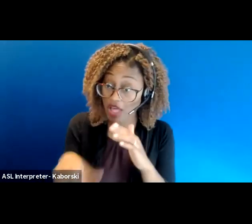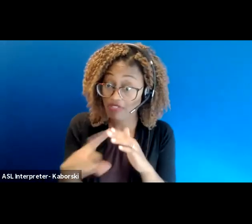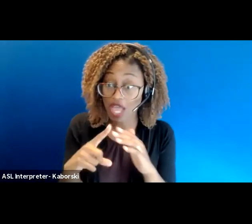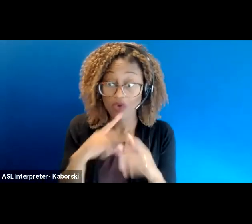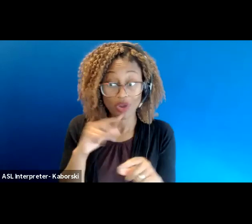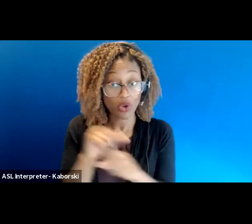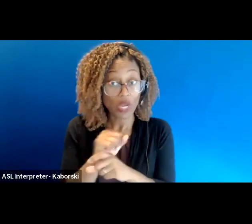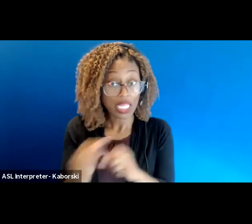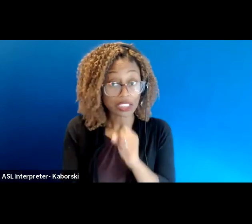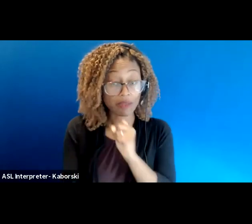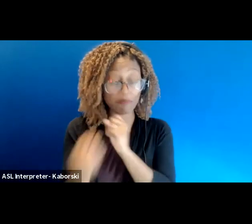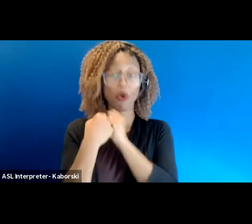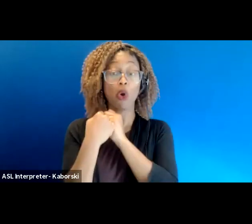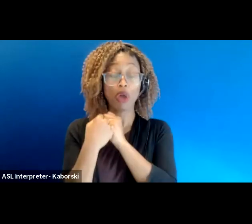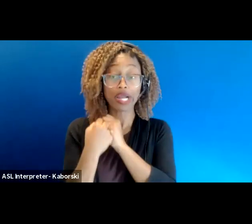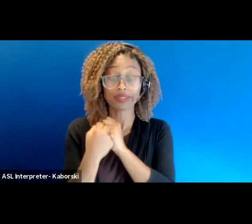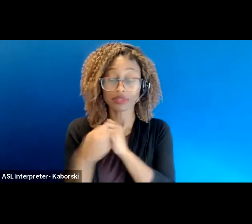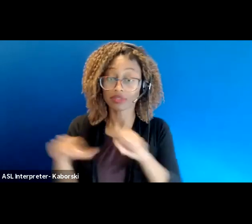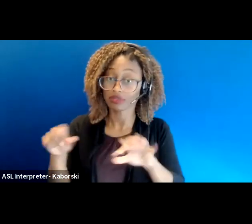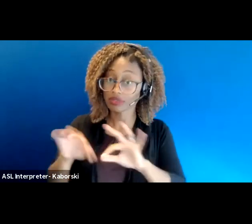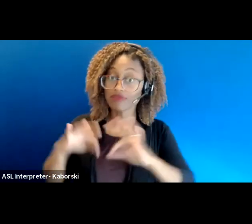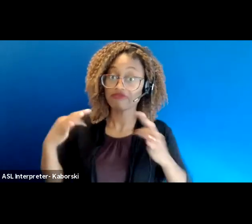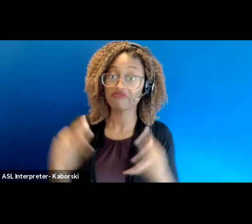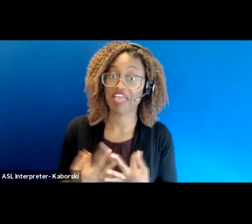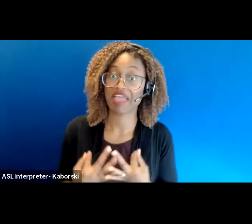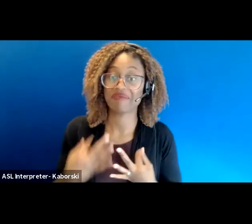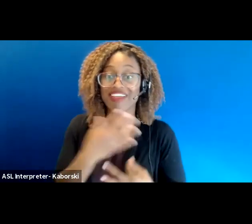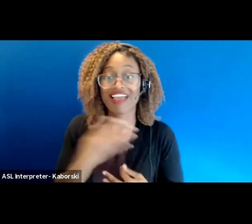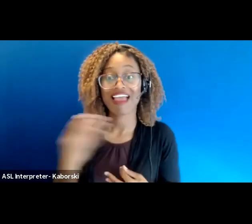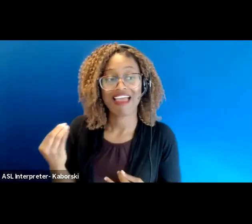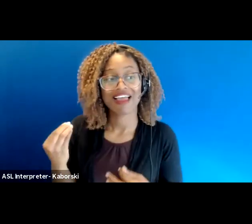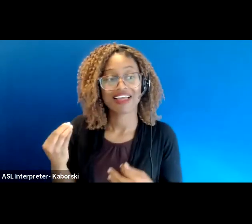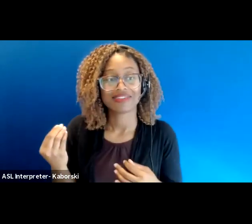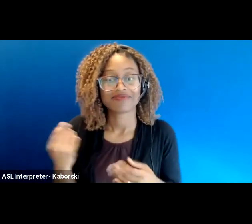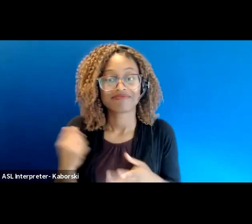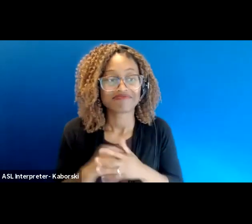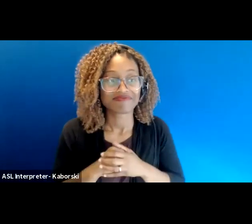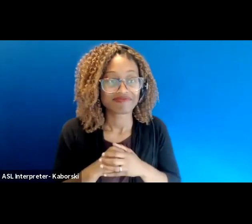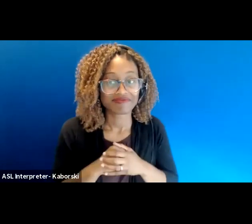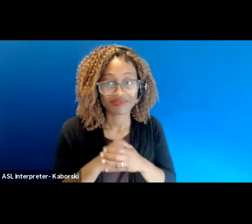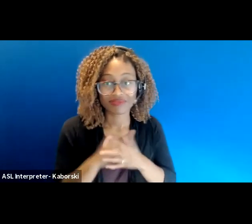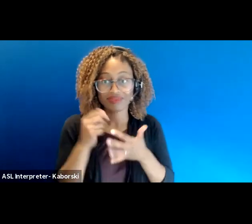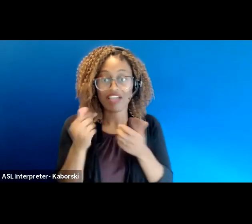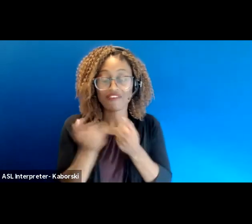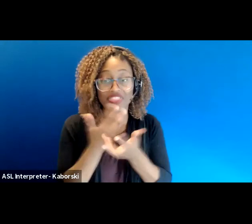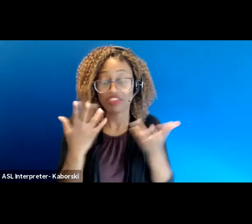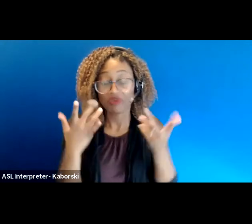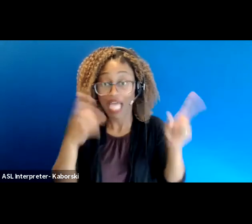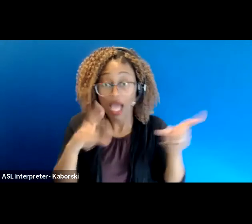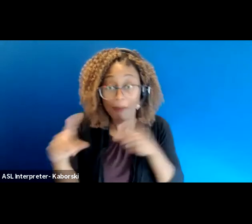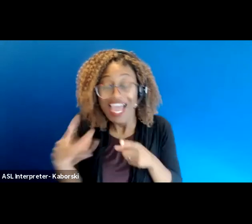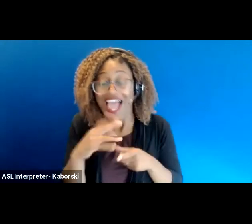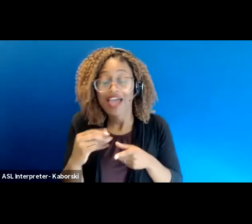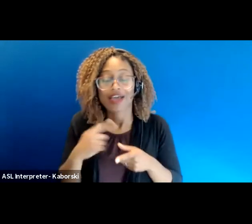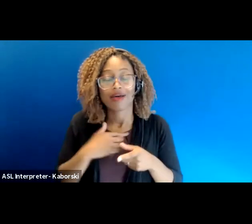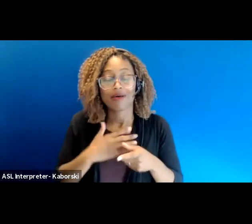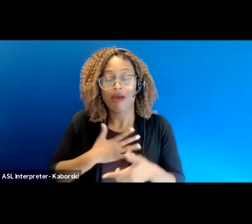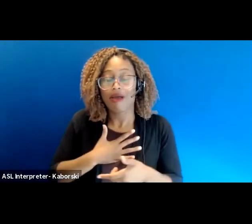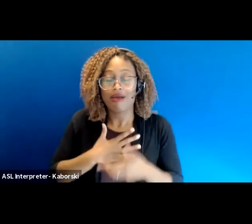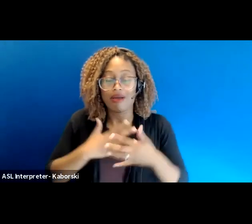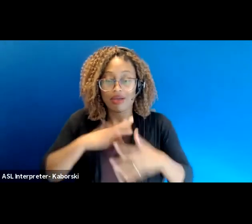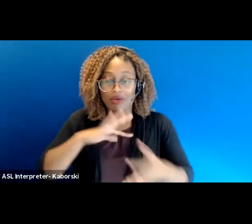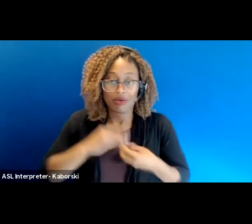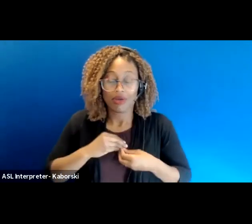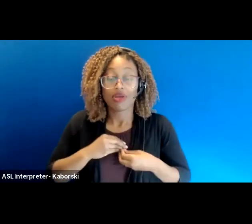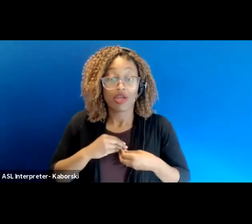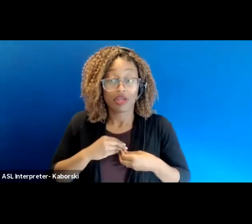and supported the family and what was going on. And I wholeheartedly believe without